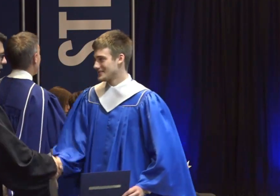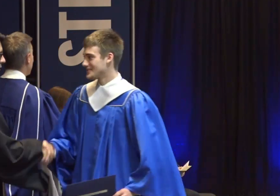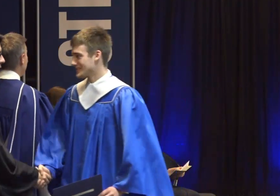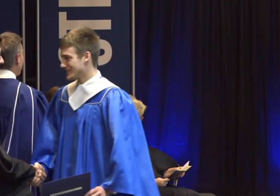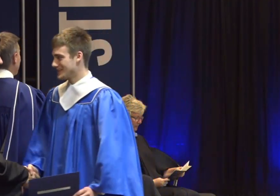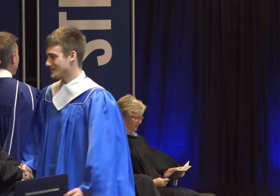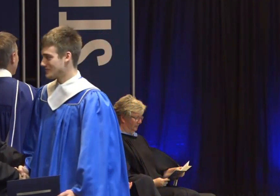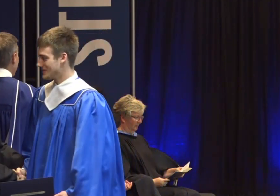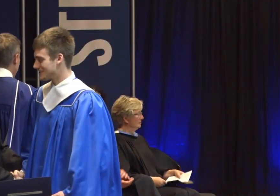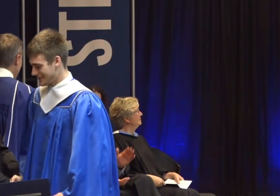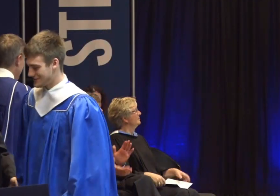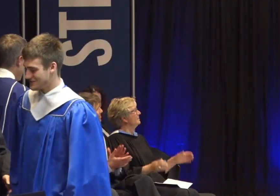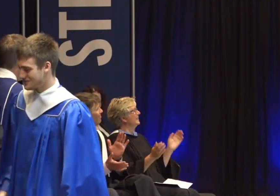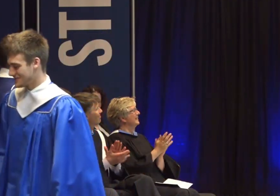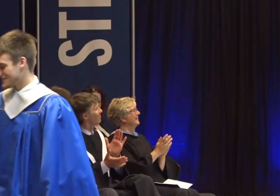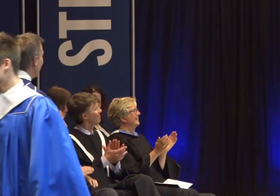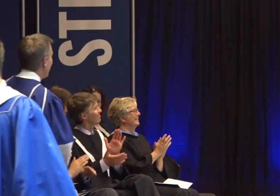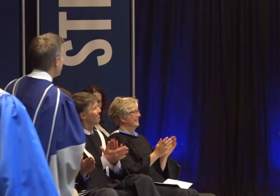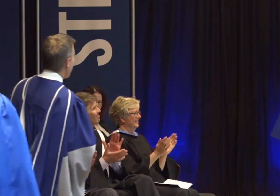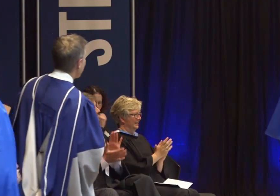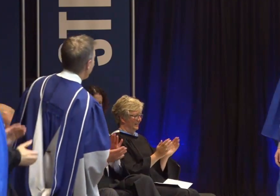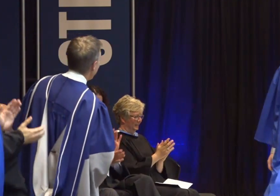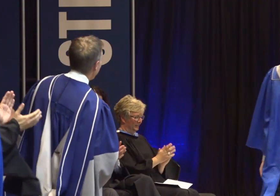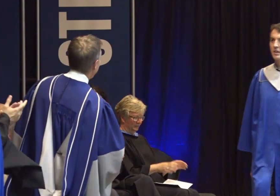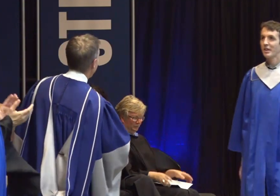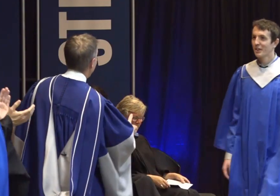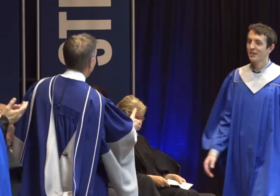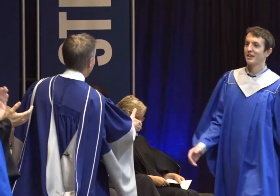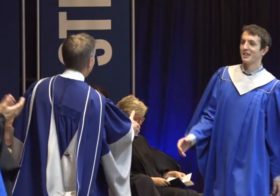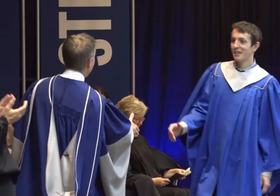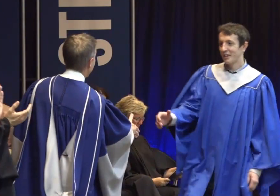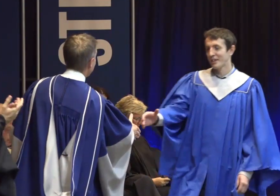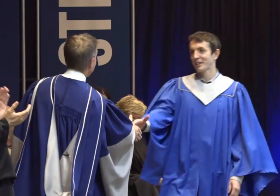Zachary Lorenz Rose.